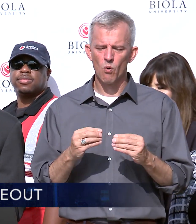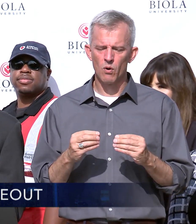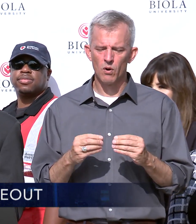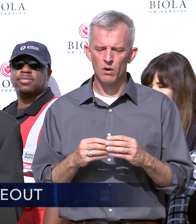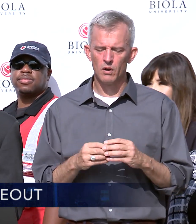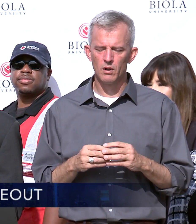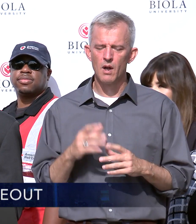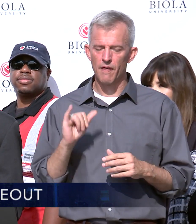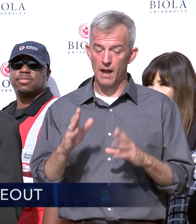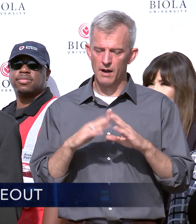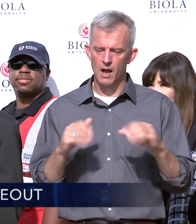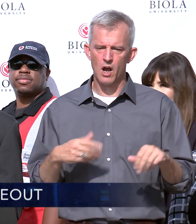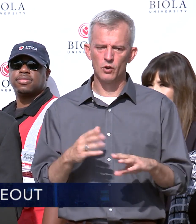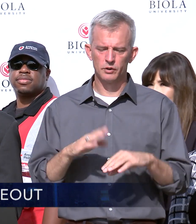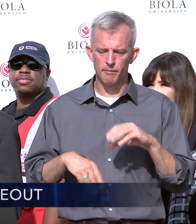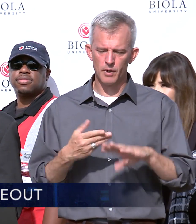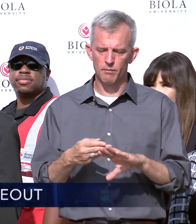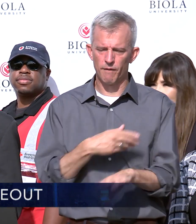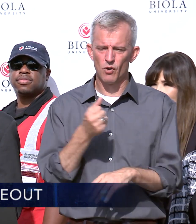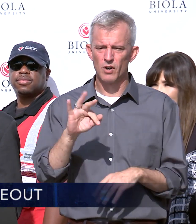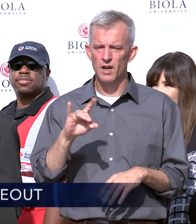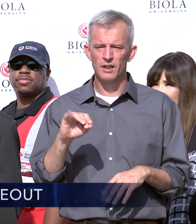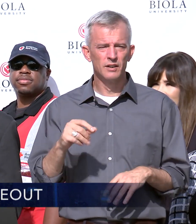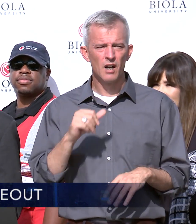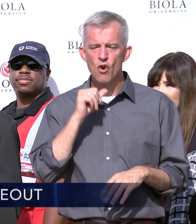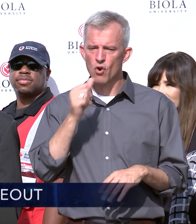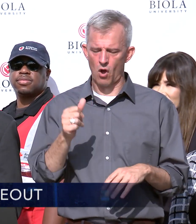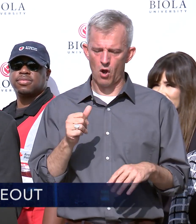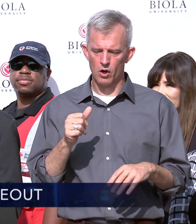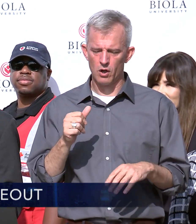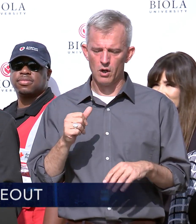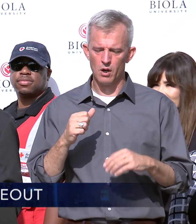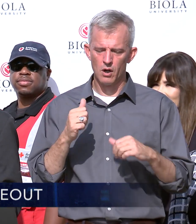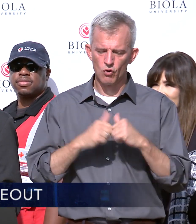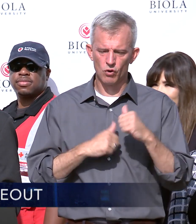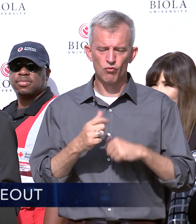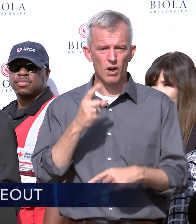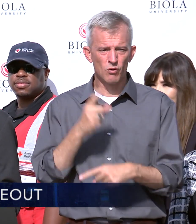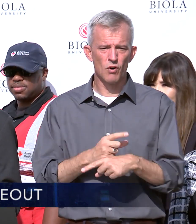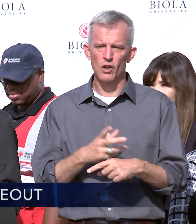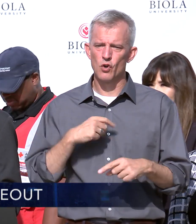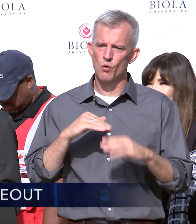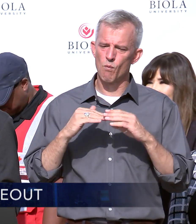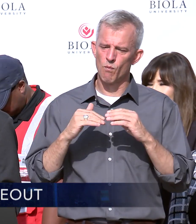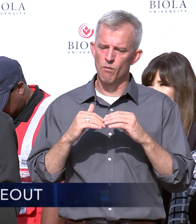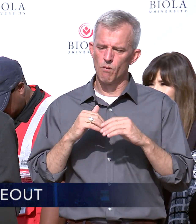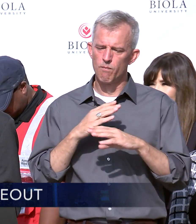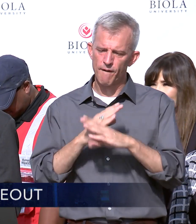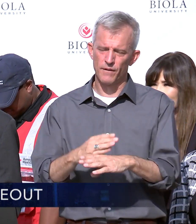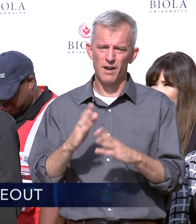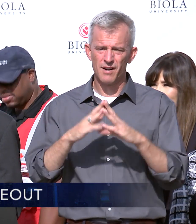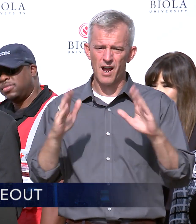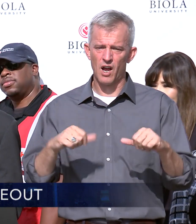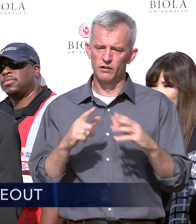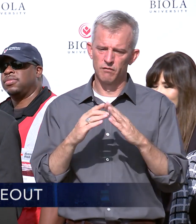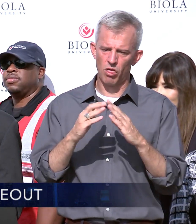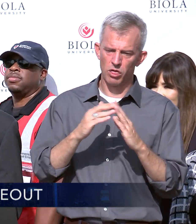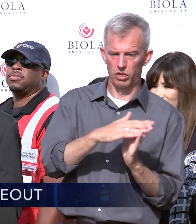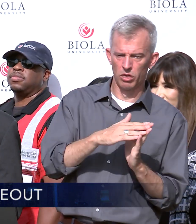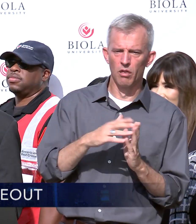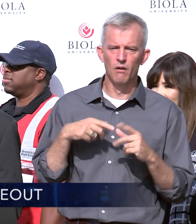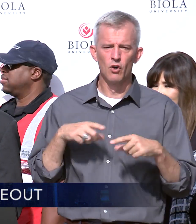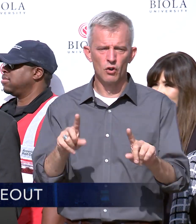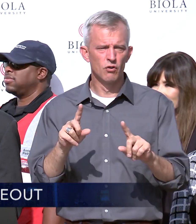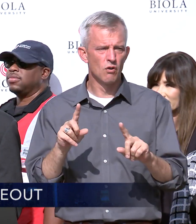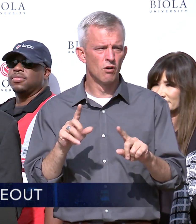to prevent that house from toppling off its foundation during an earthquake. By retrofitting, you can also reduce the premium on your